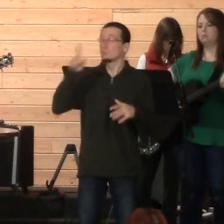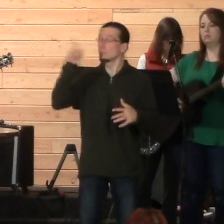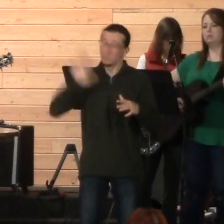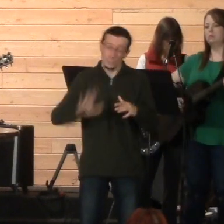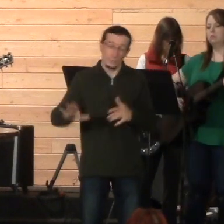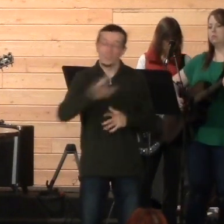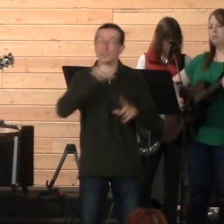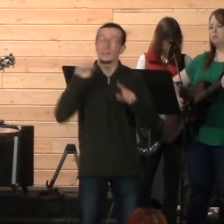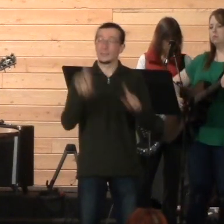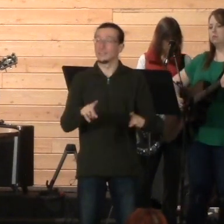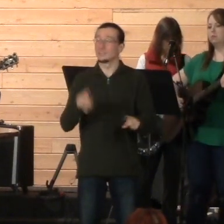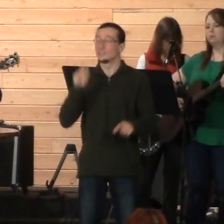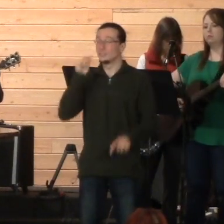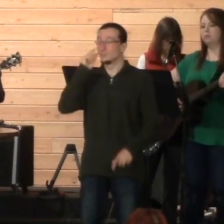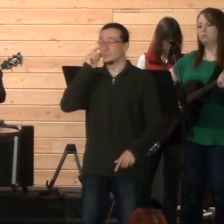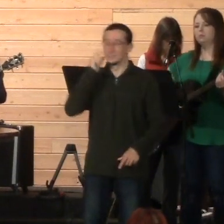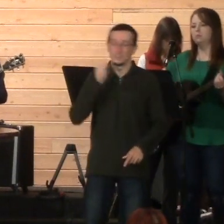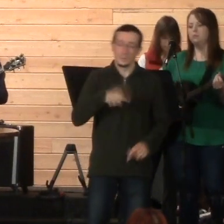answer.